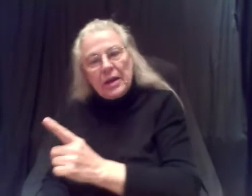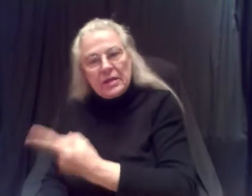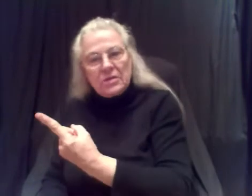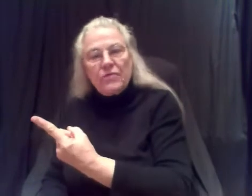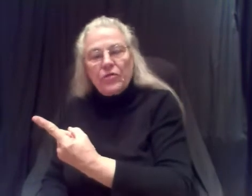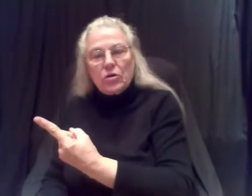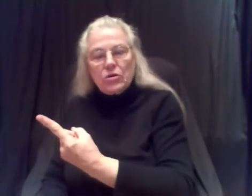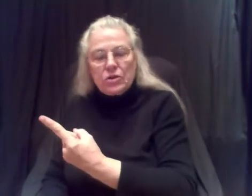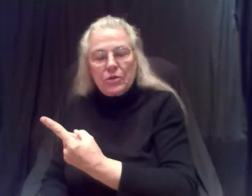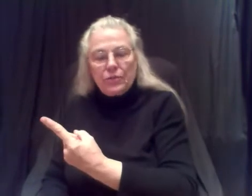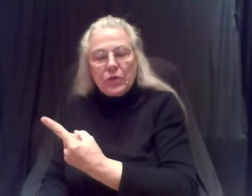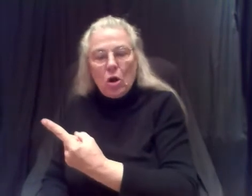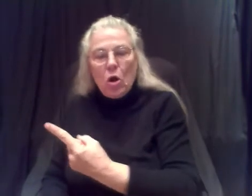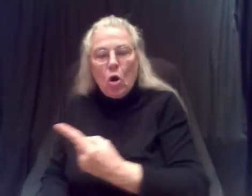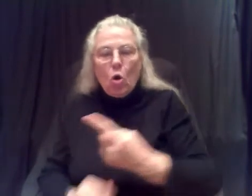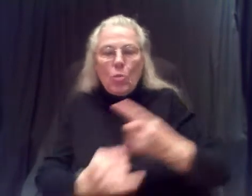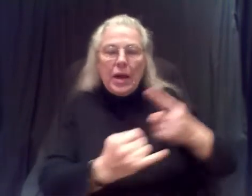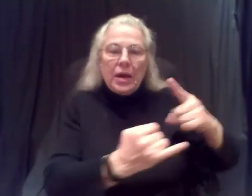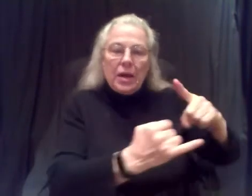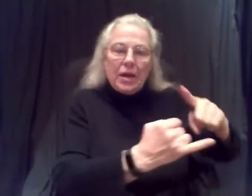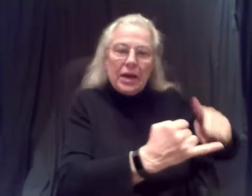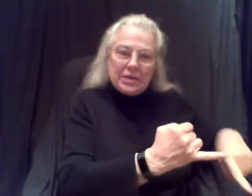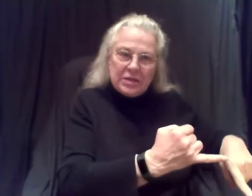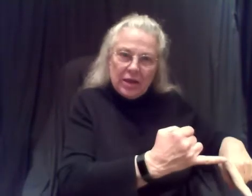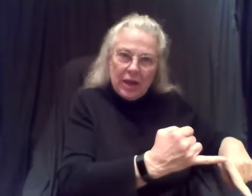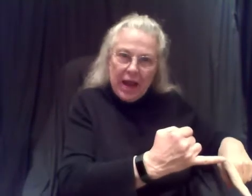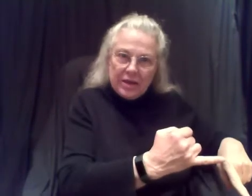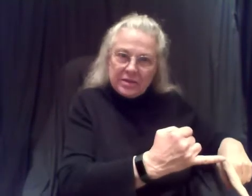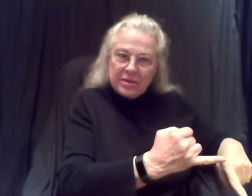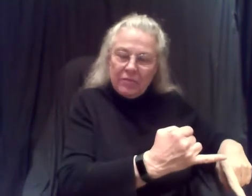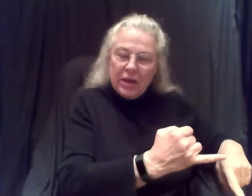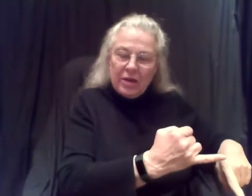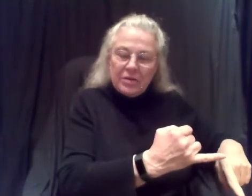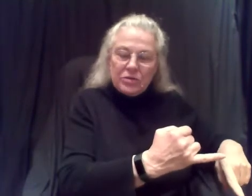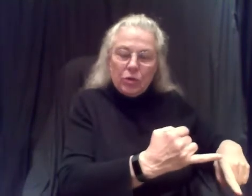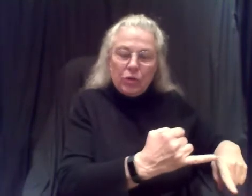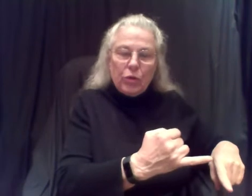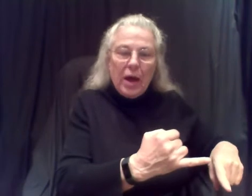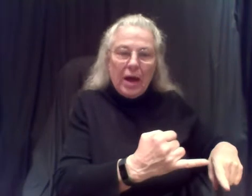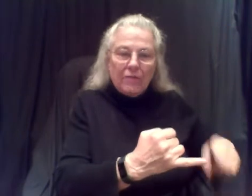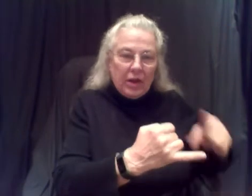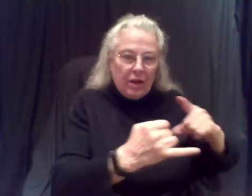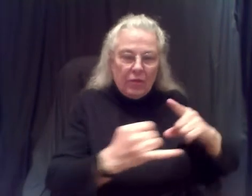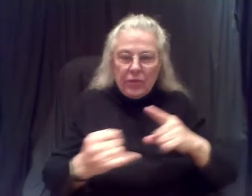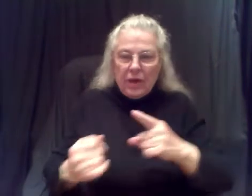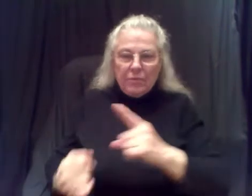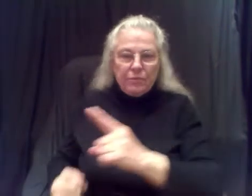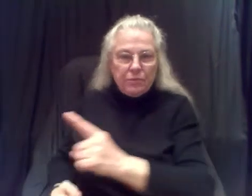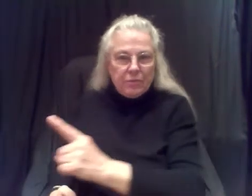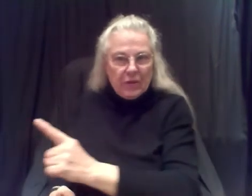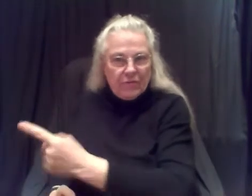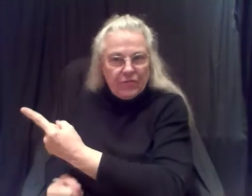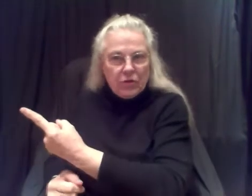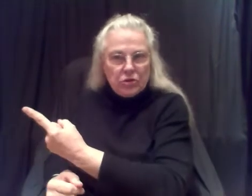the first, Omega is the last. So you have the first